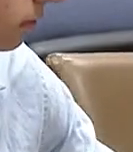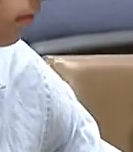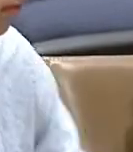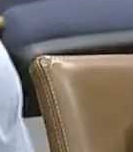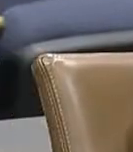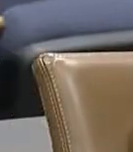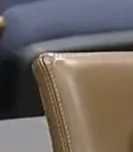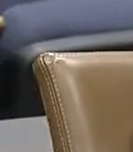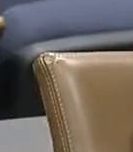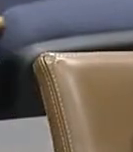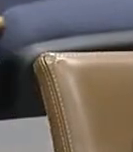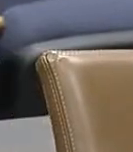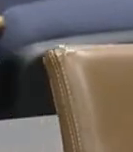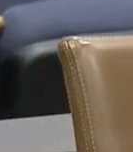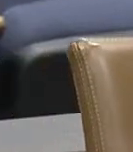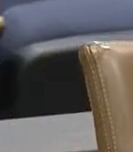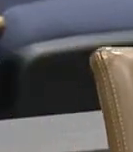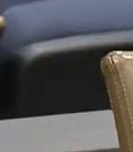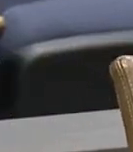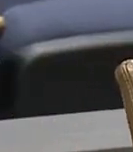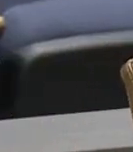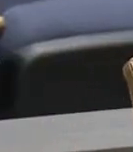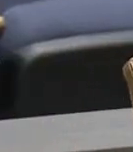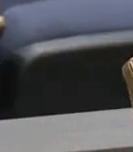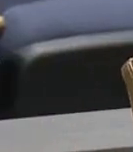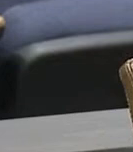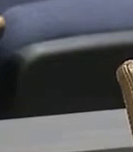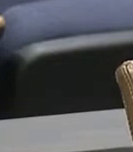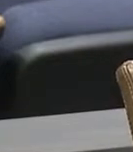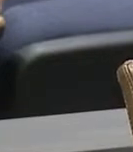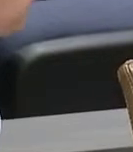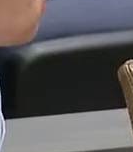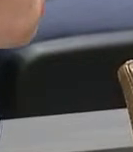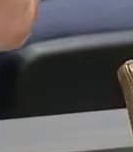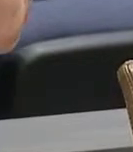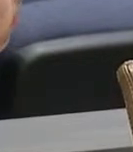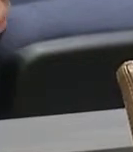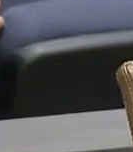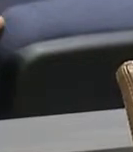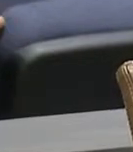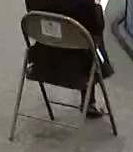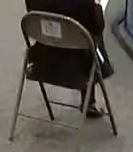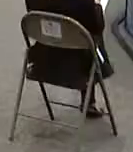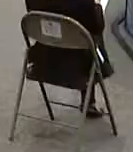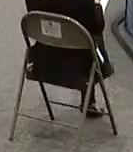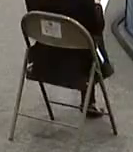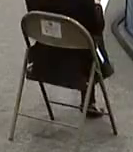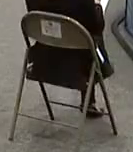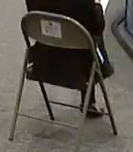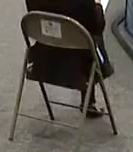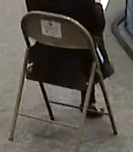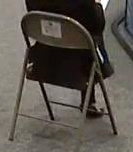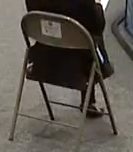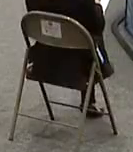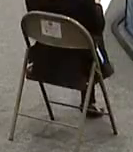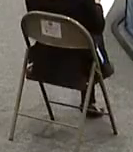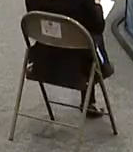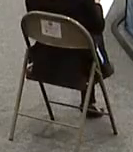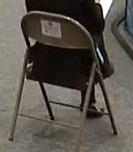and Minnesota Department of Education. We are here to ask you to help you not delay this fundamental civil right